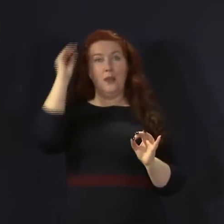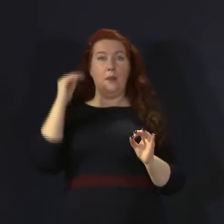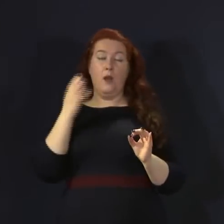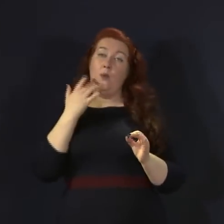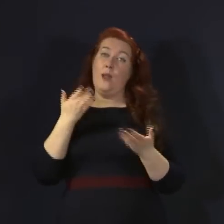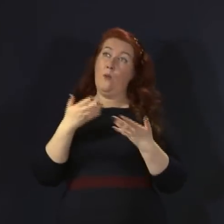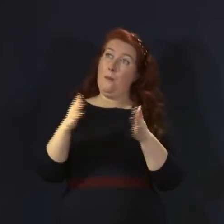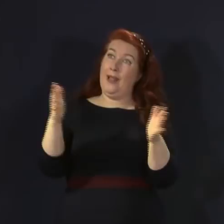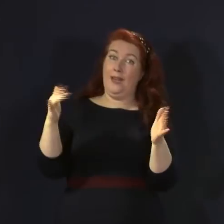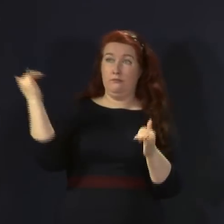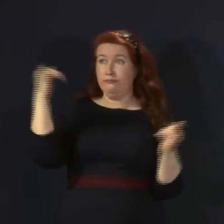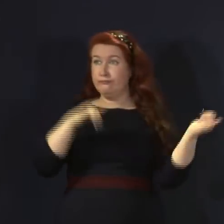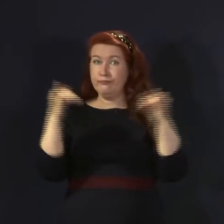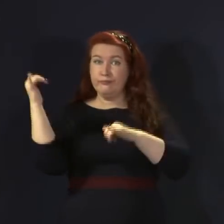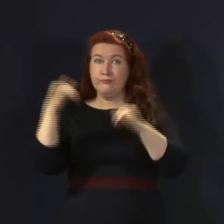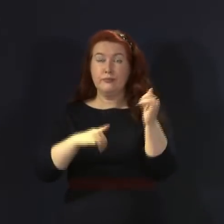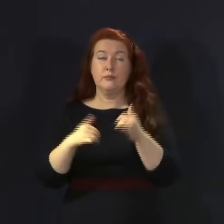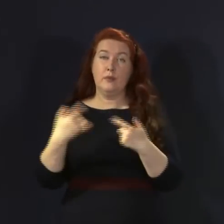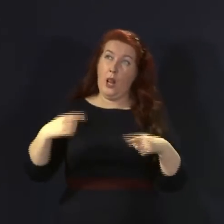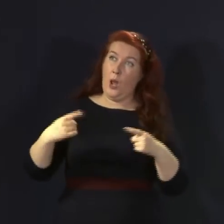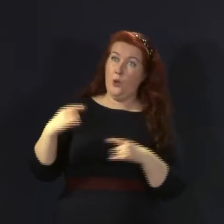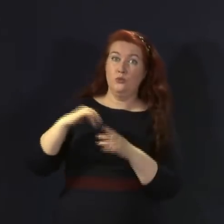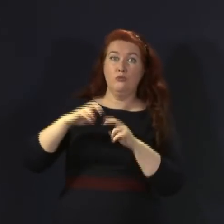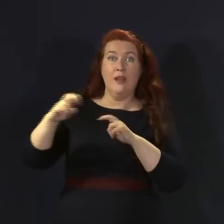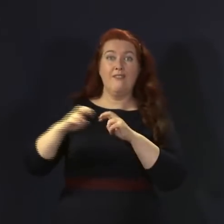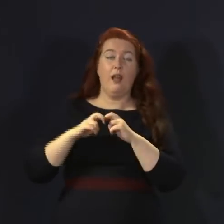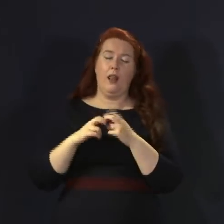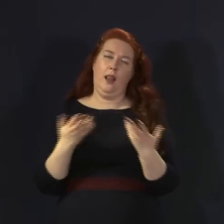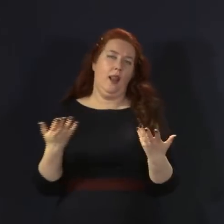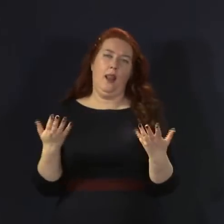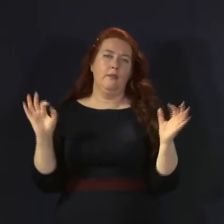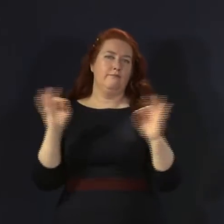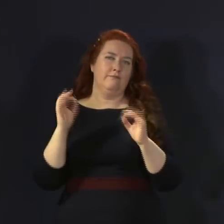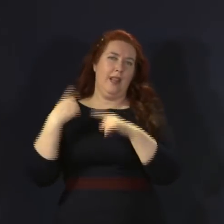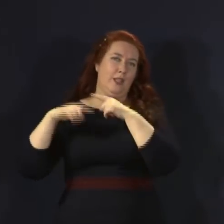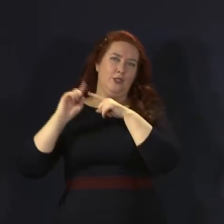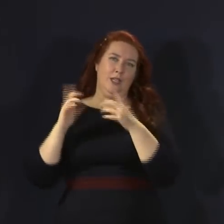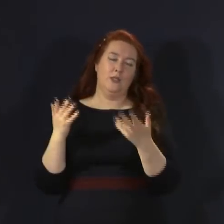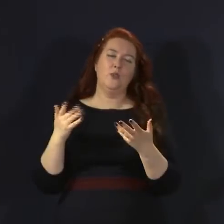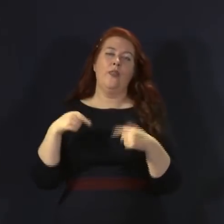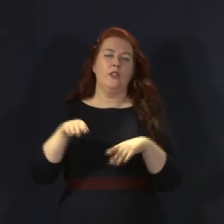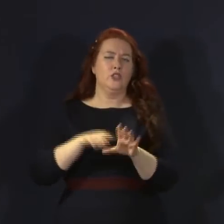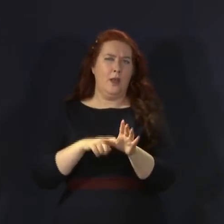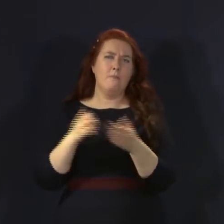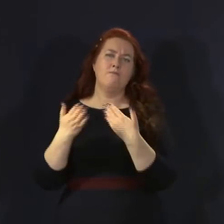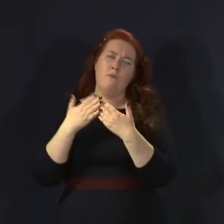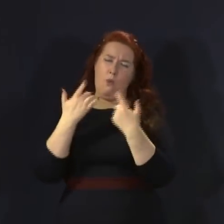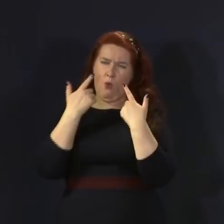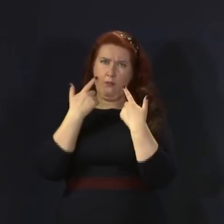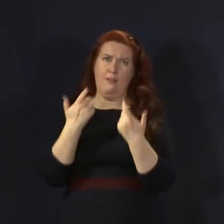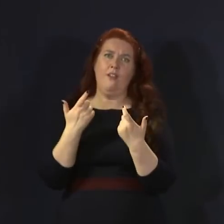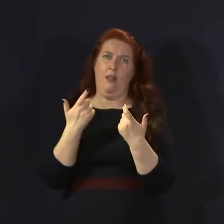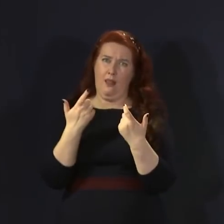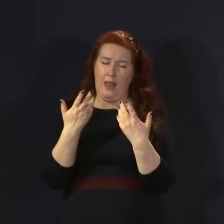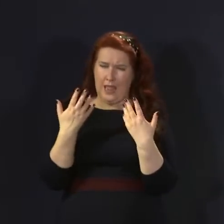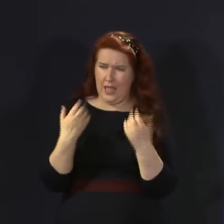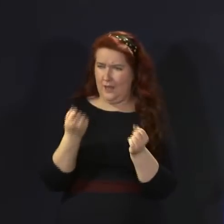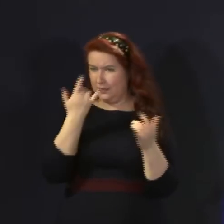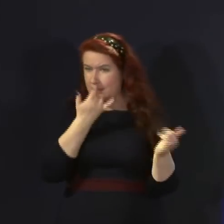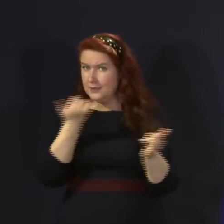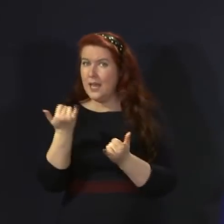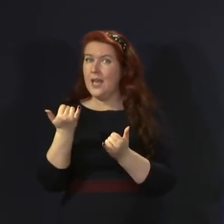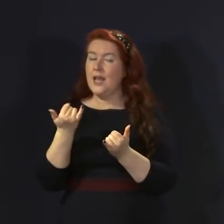to open up international travel to anything like the same extent. So we are being much more cautious now, both in terms of